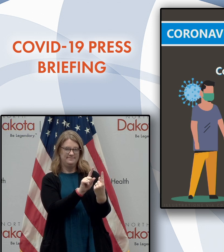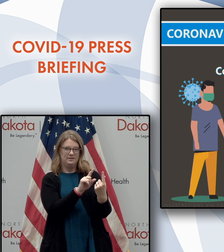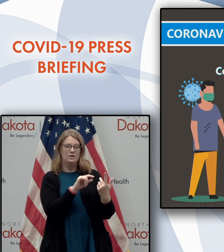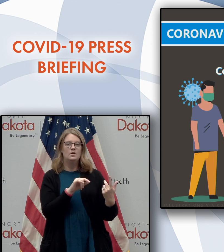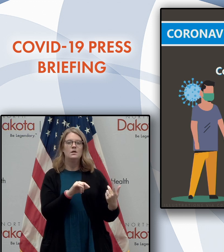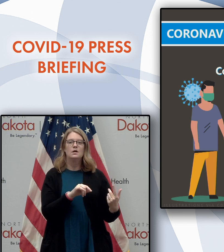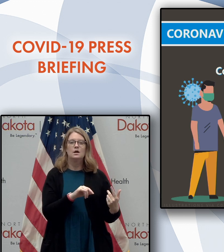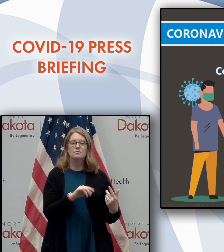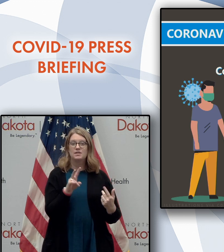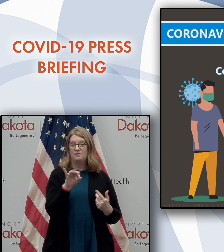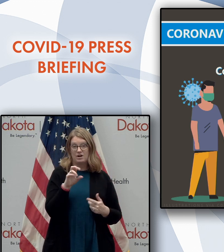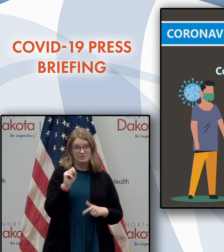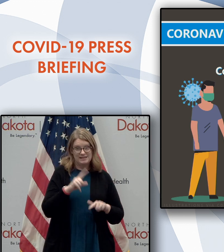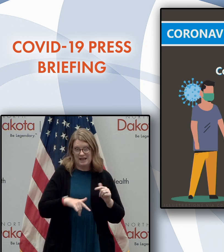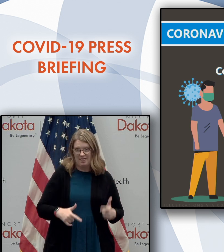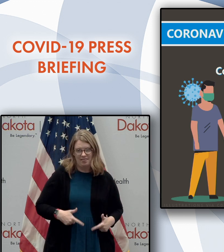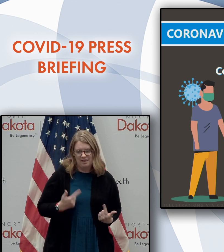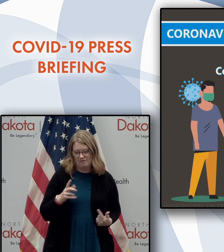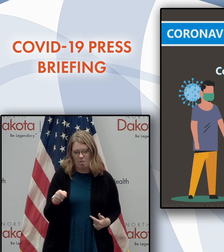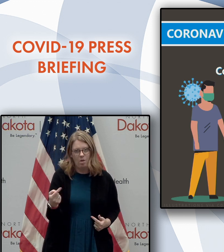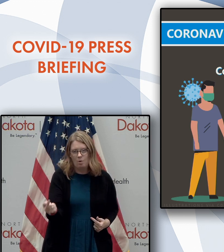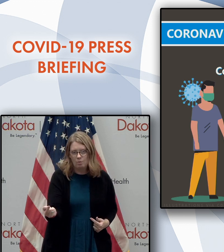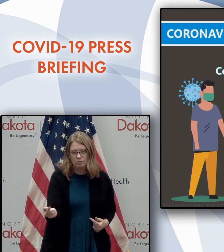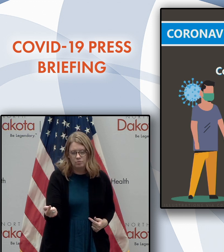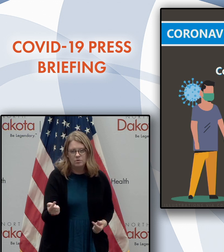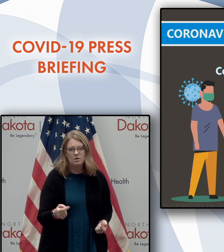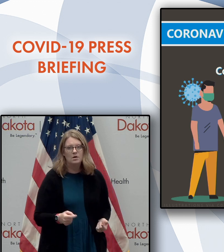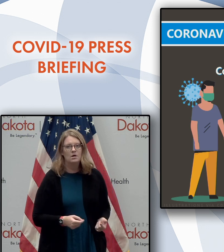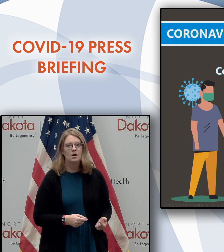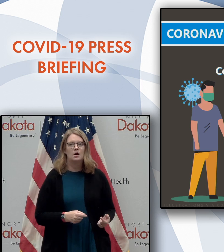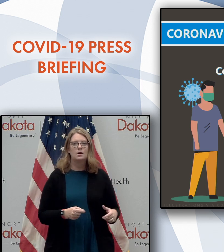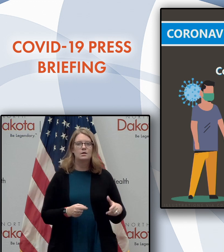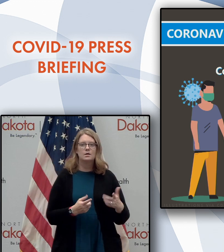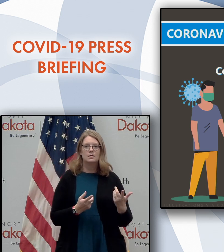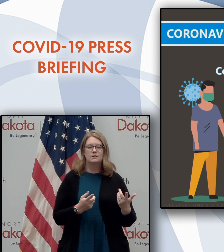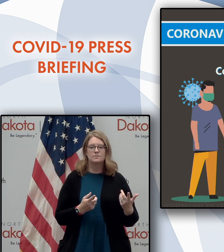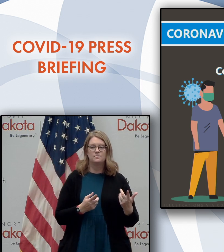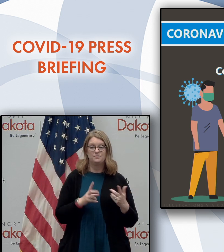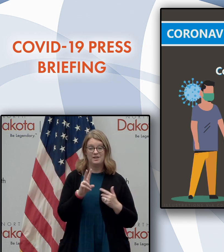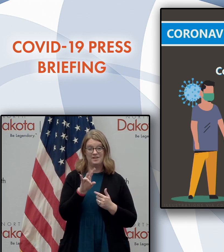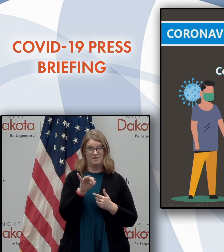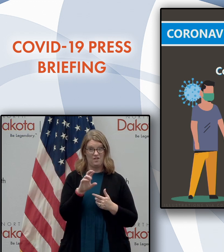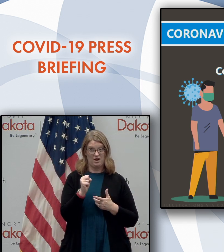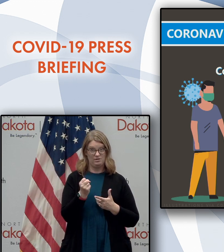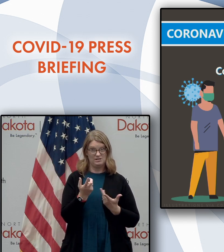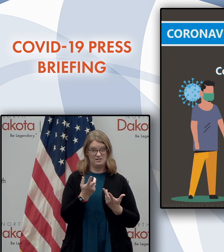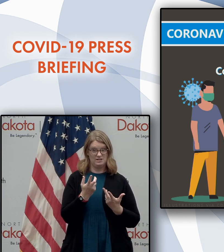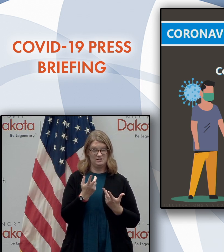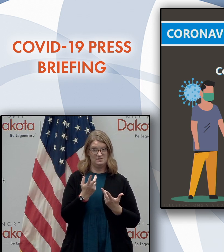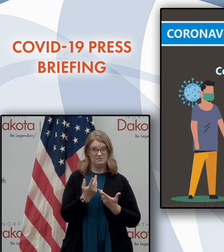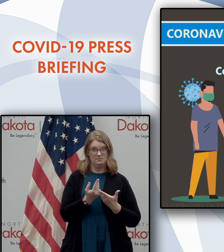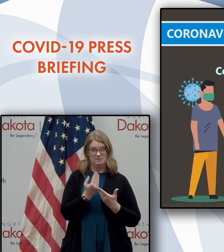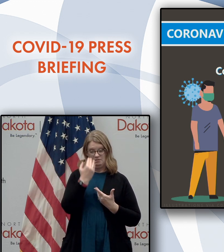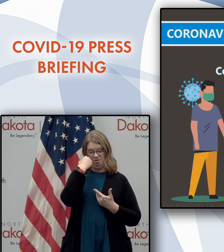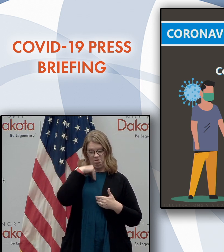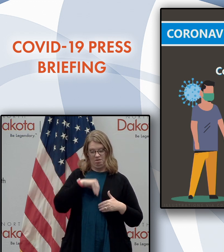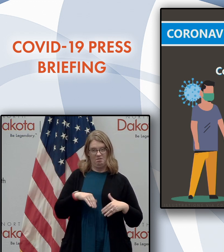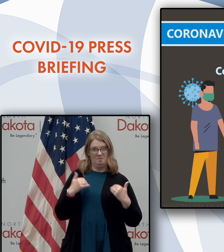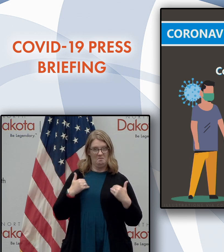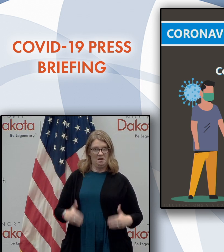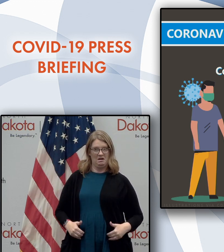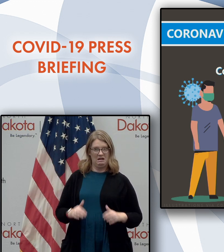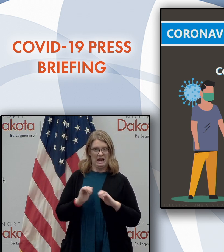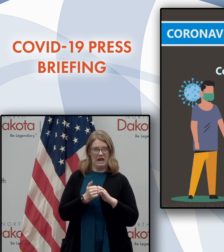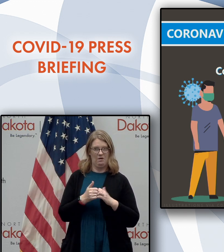that. And we know that the primary way that the virus is getting into people is through the respiratory system,